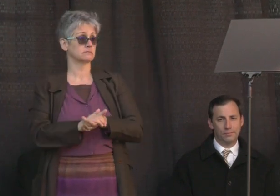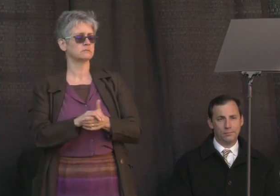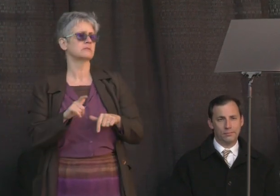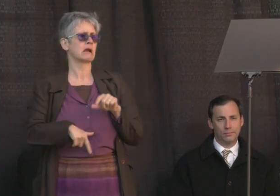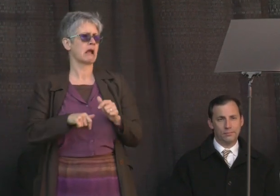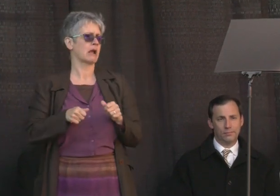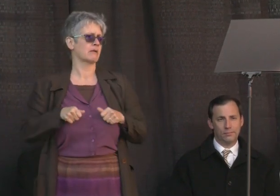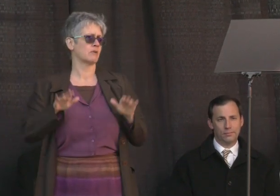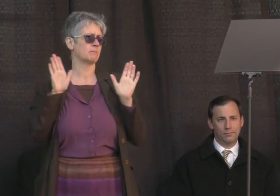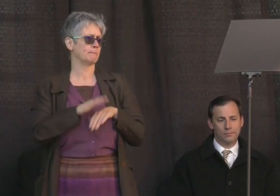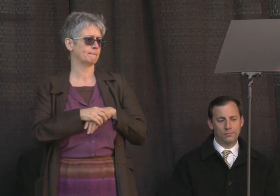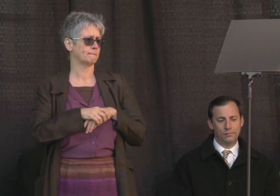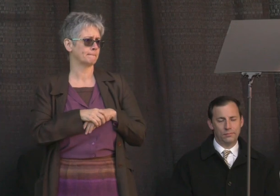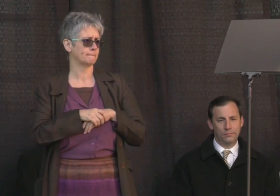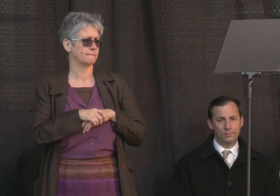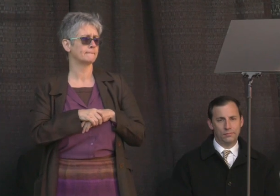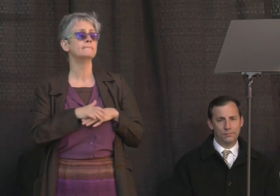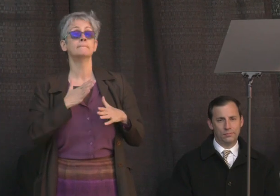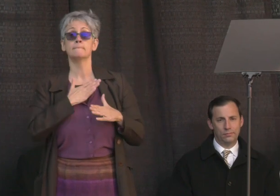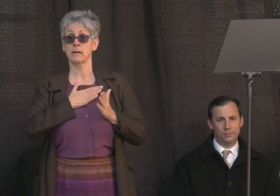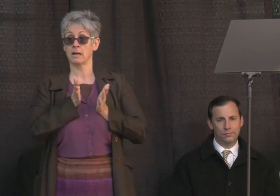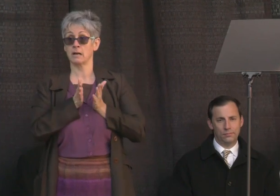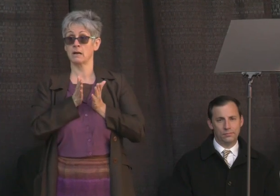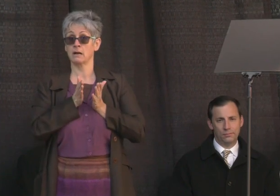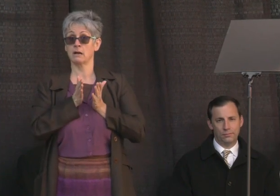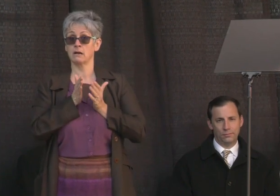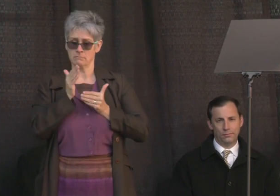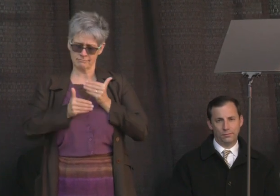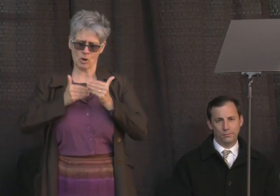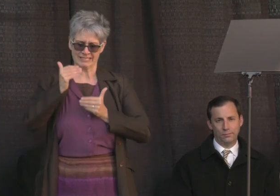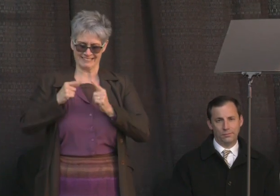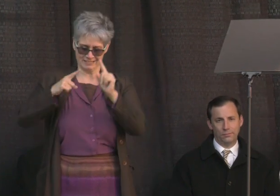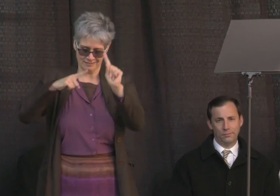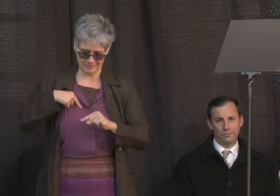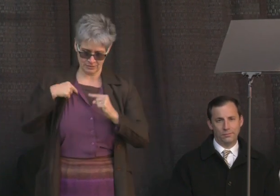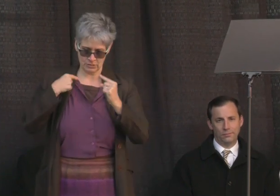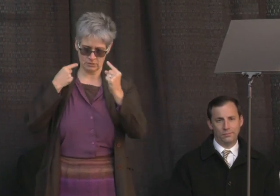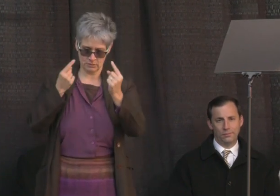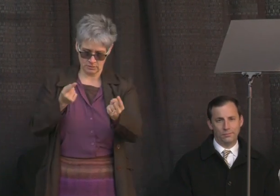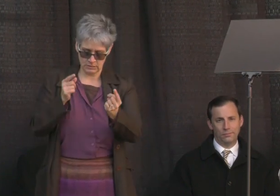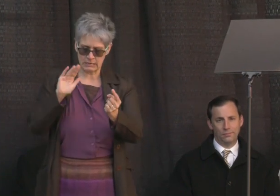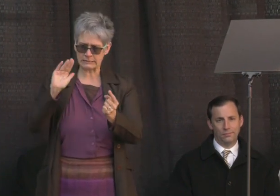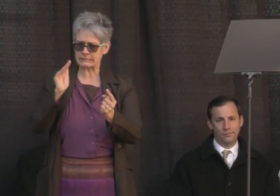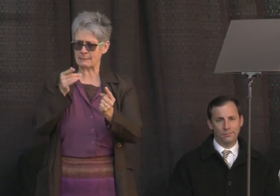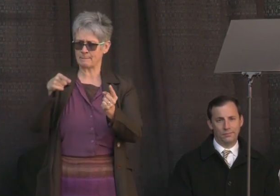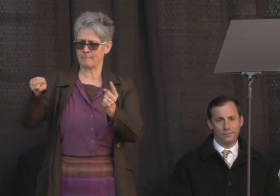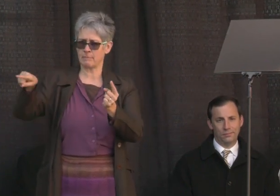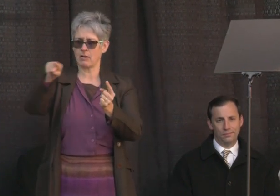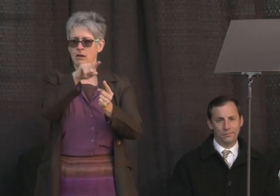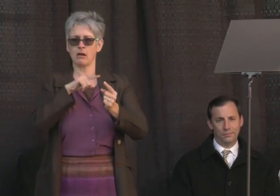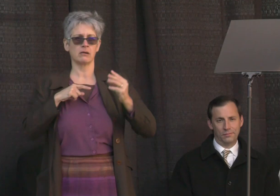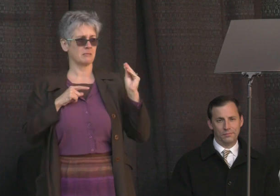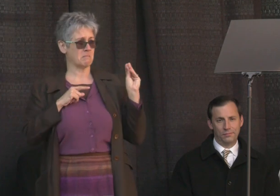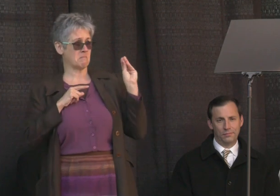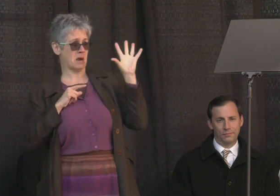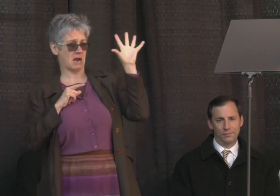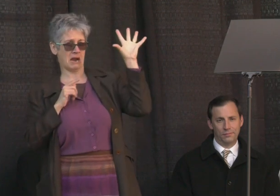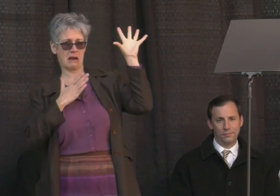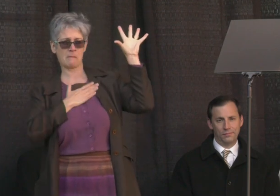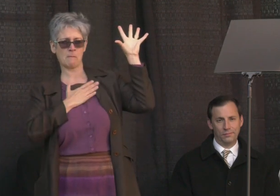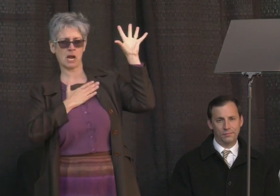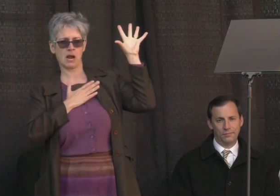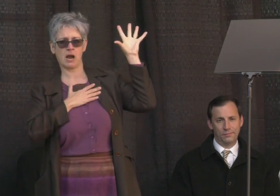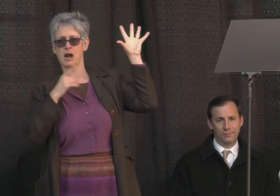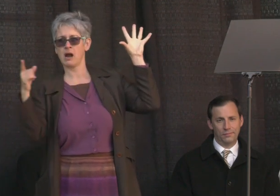up. I realized in my journey to city councilwoman is that when it feels like the whole world wants to dim your light, that's when you work the